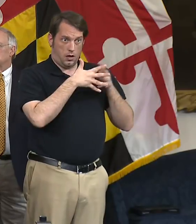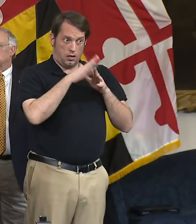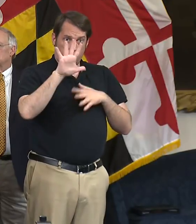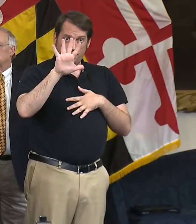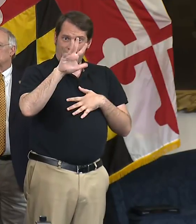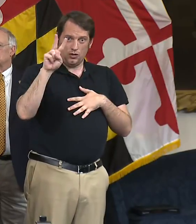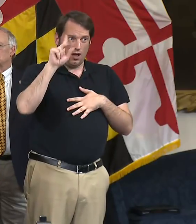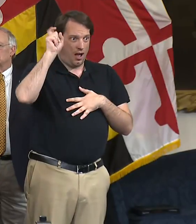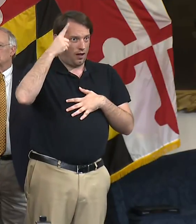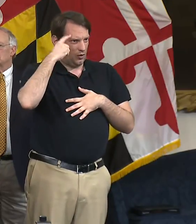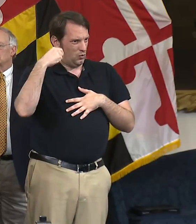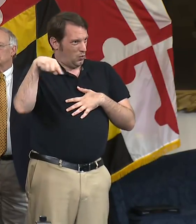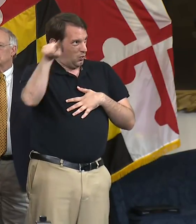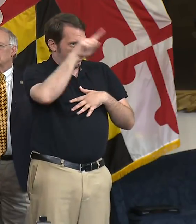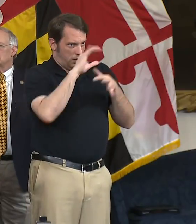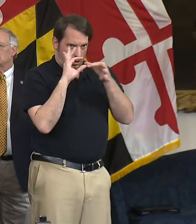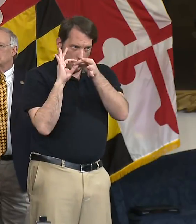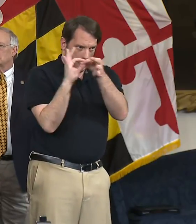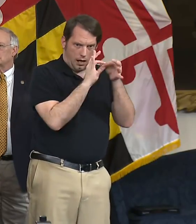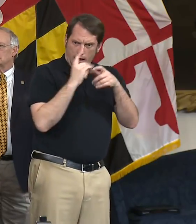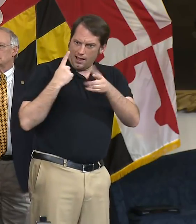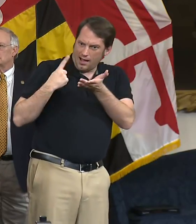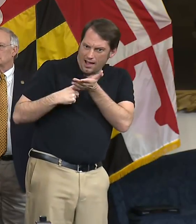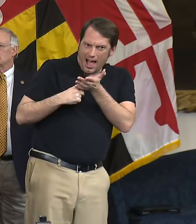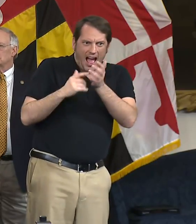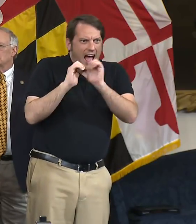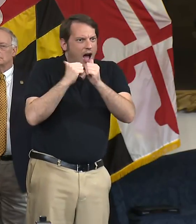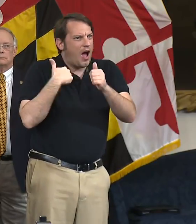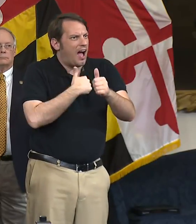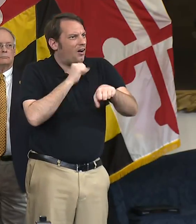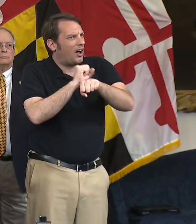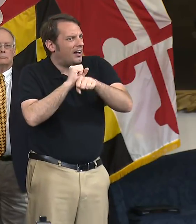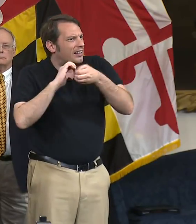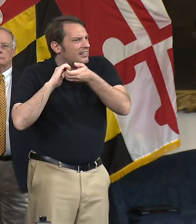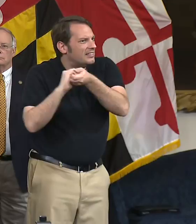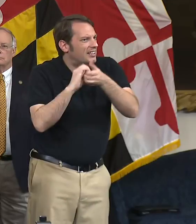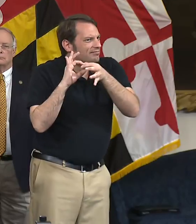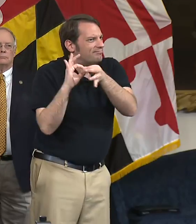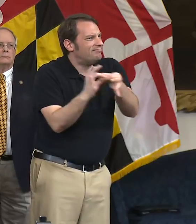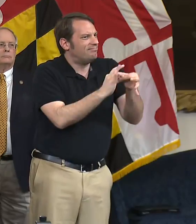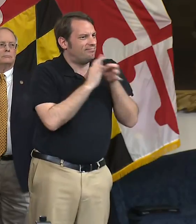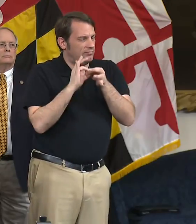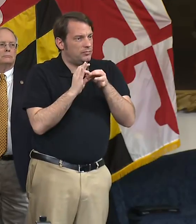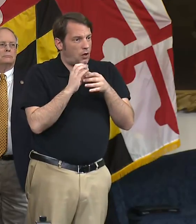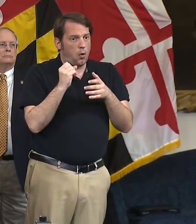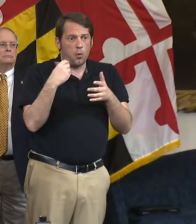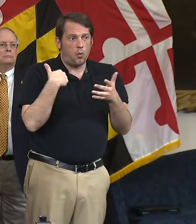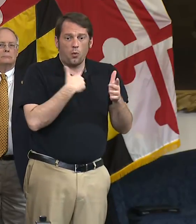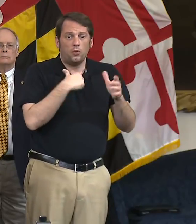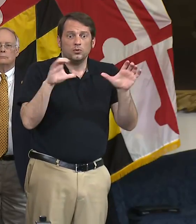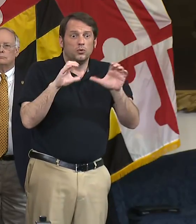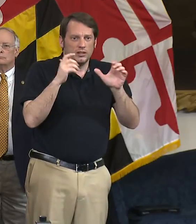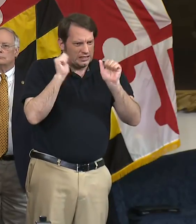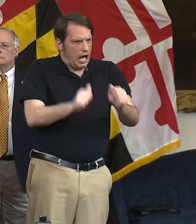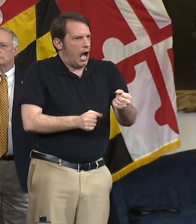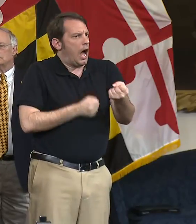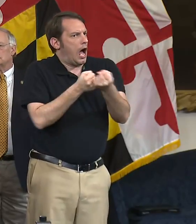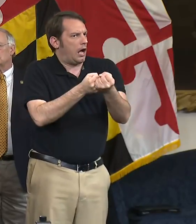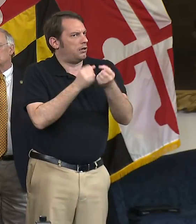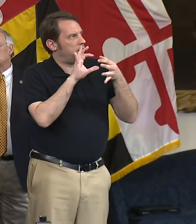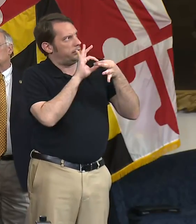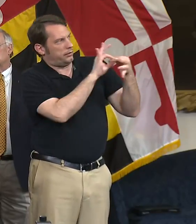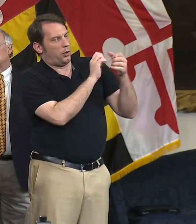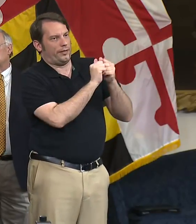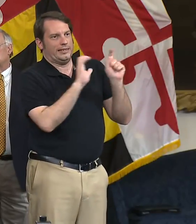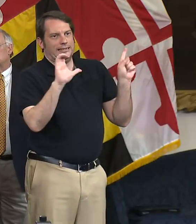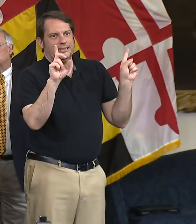So whatever we can do, I'm sure we'll be there to support the other states as well and to work together with the CDC. To piggyback off of that